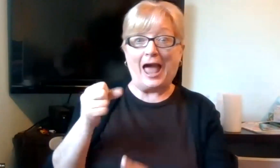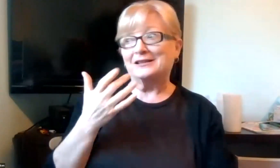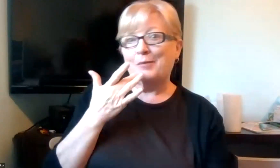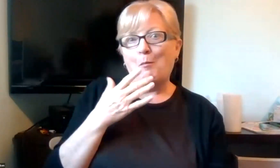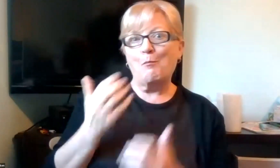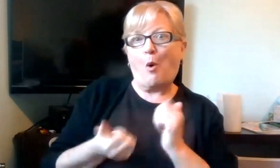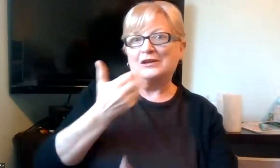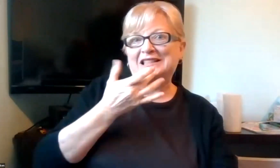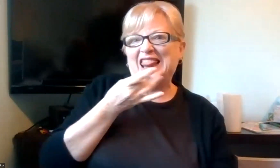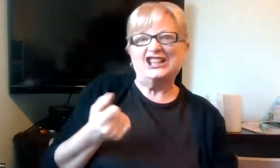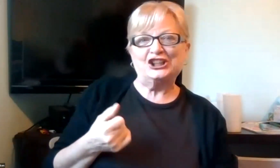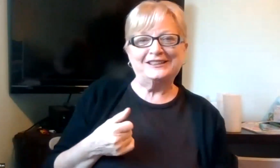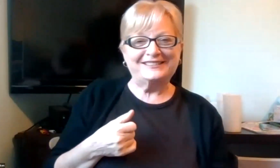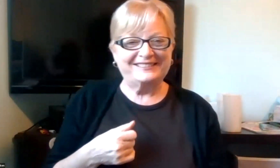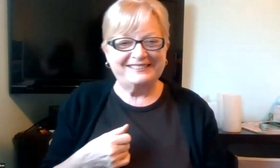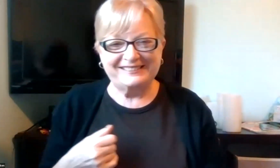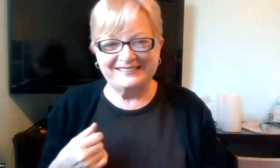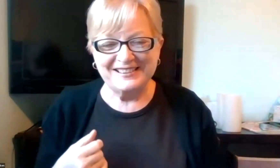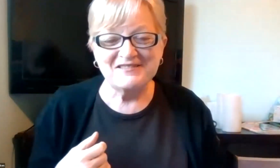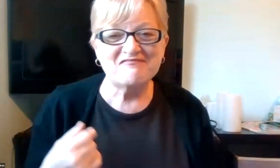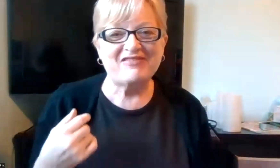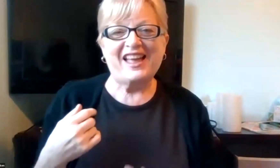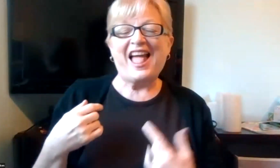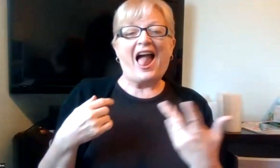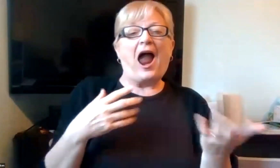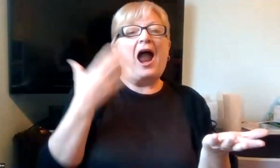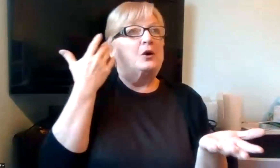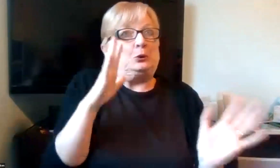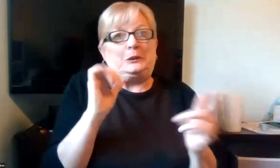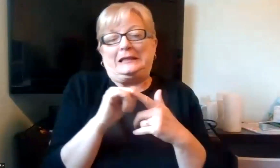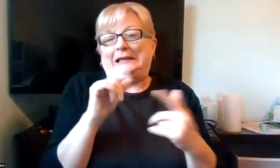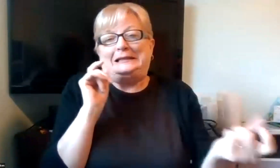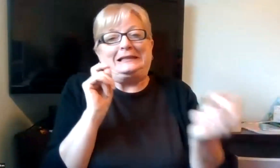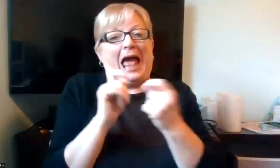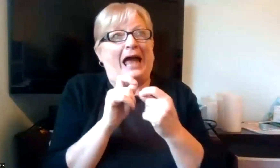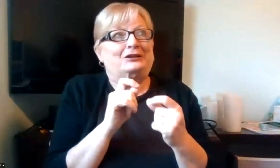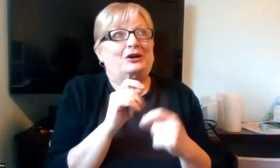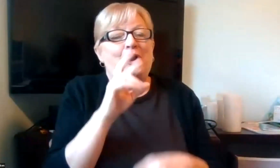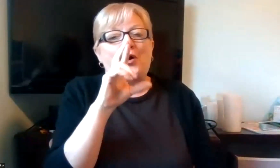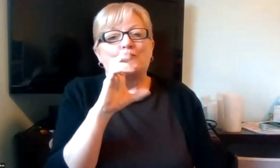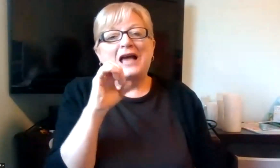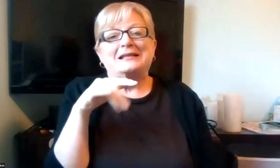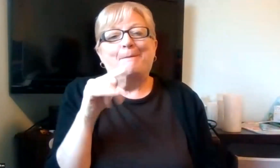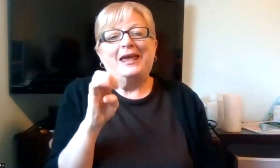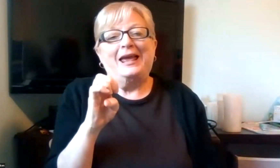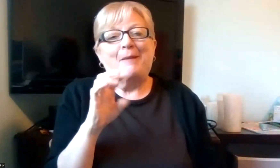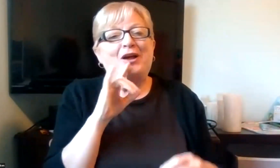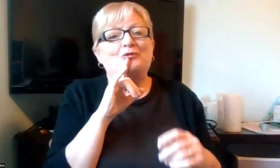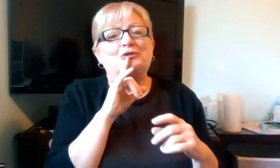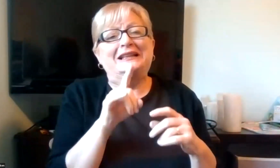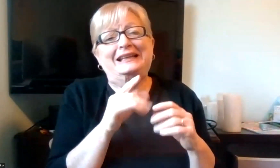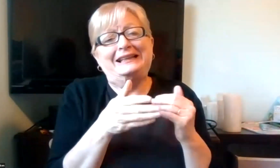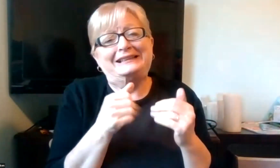I don't know the exact recipe. I should, because I've made it enough. but it's really, really